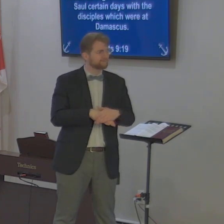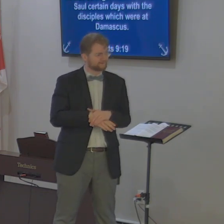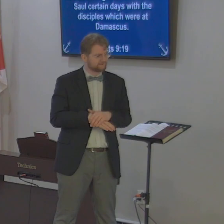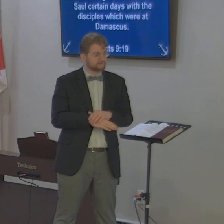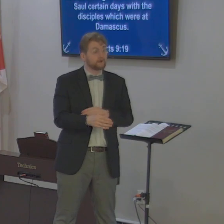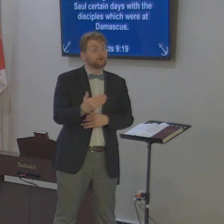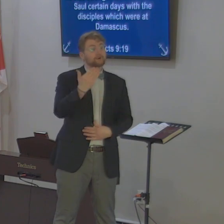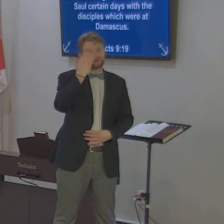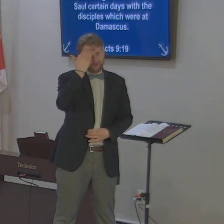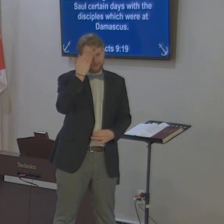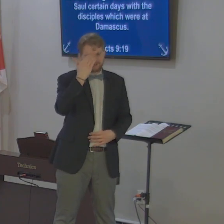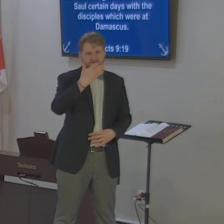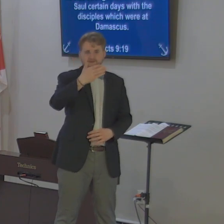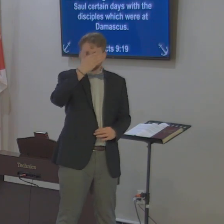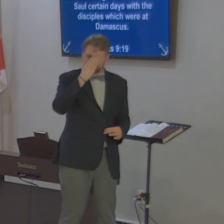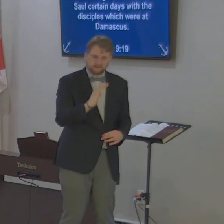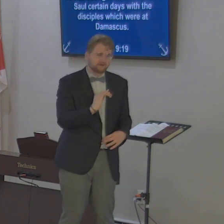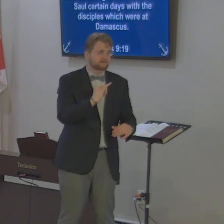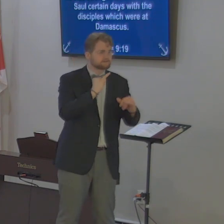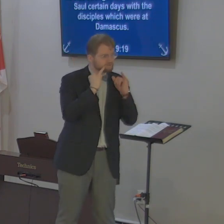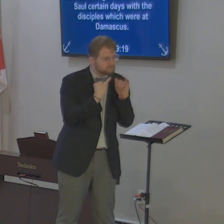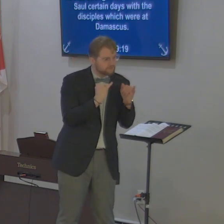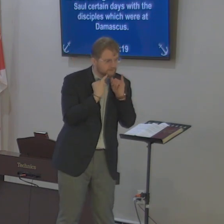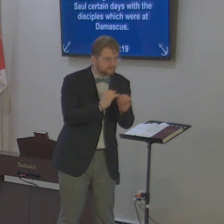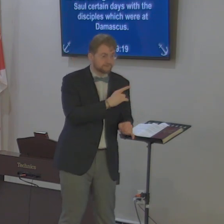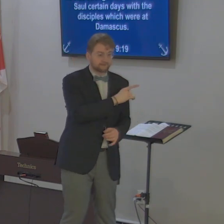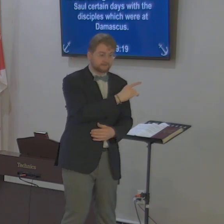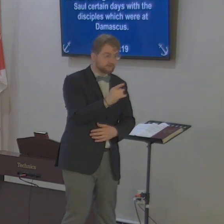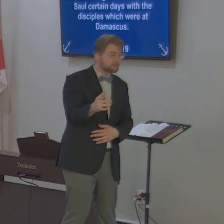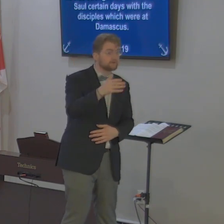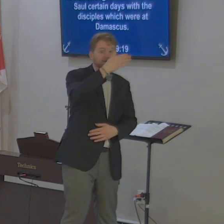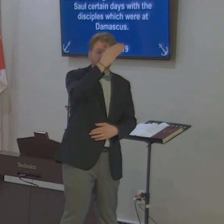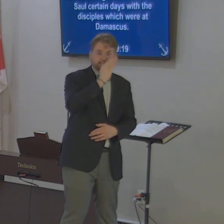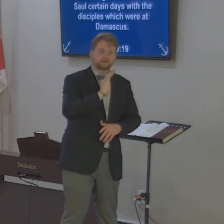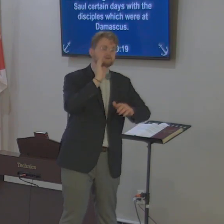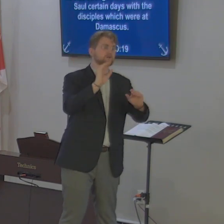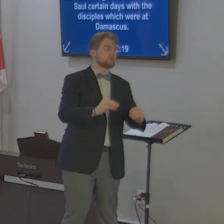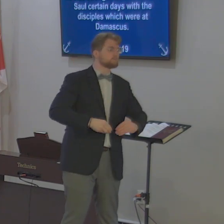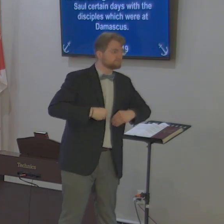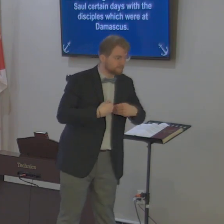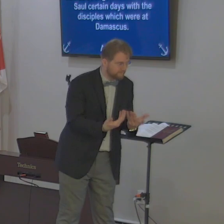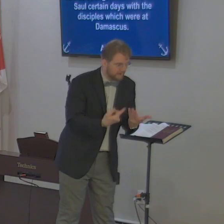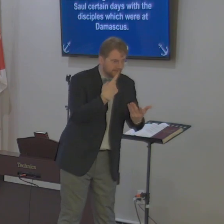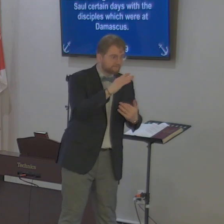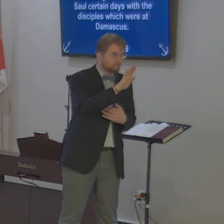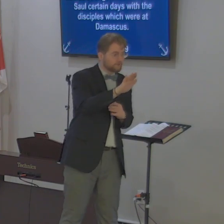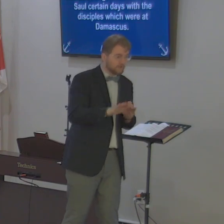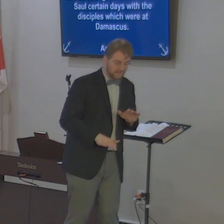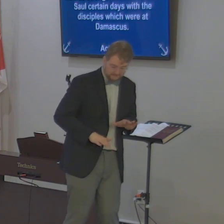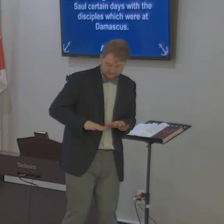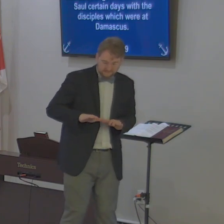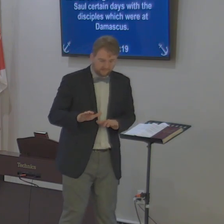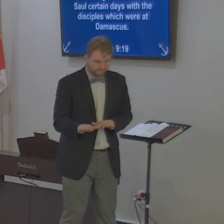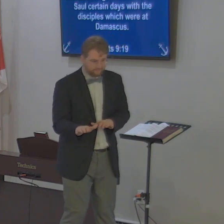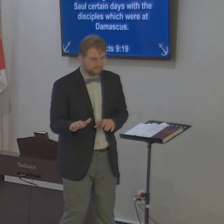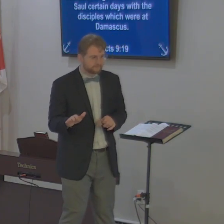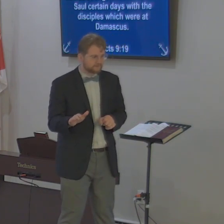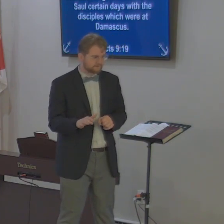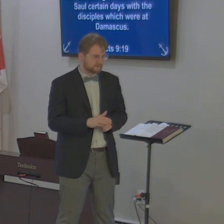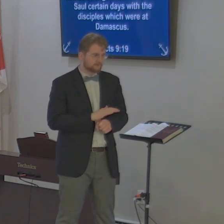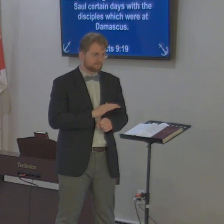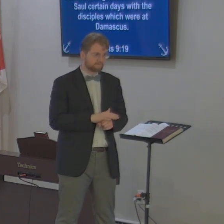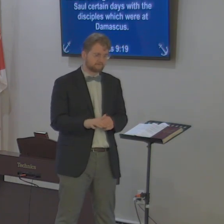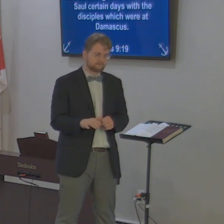that God is instructing you and knowing that God's provision for your next step is enough.